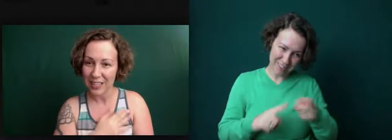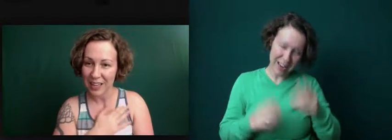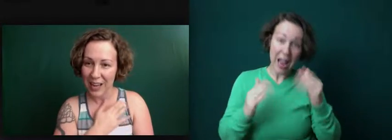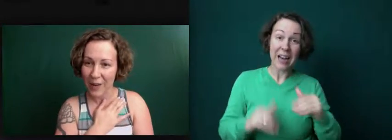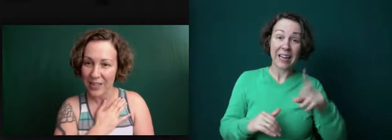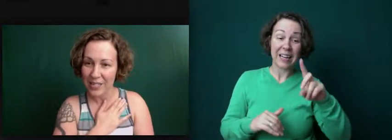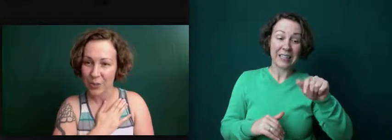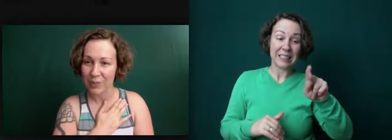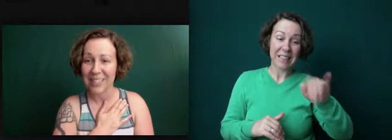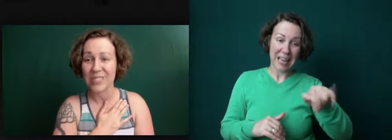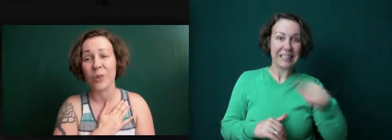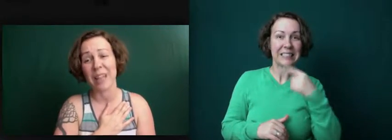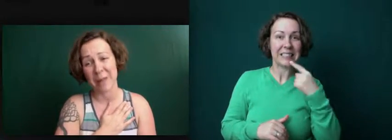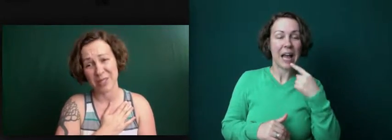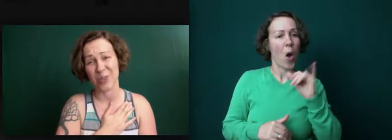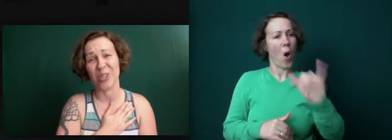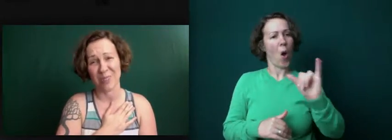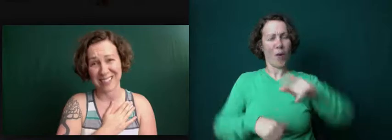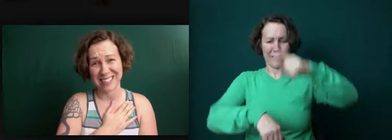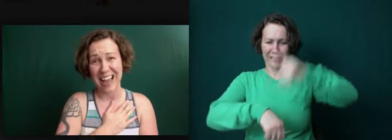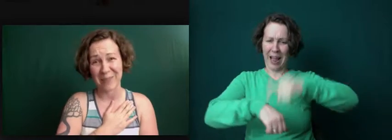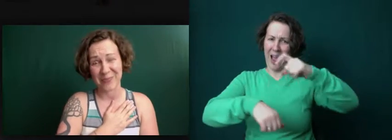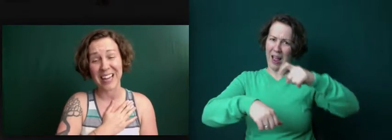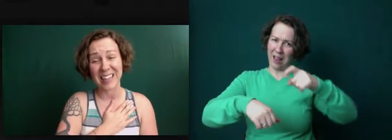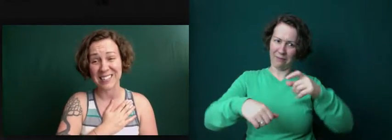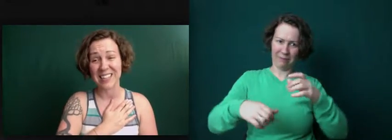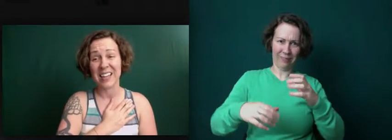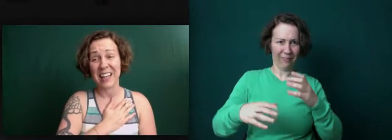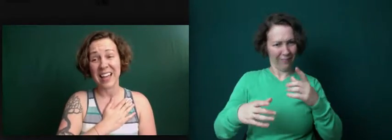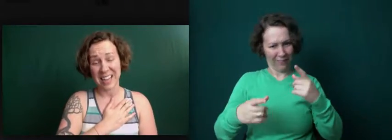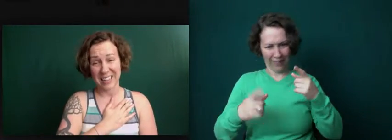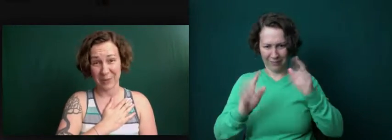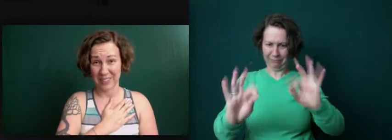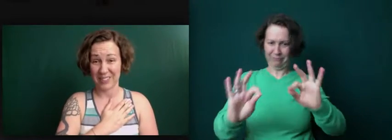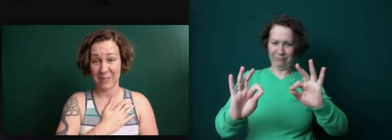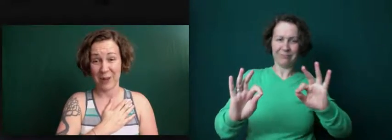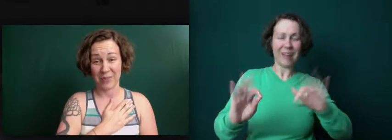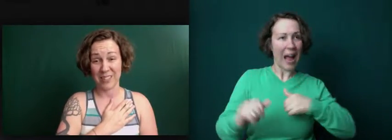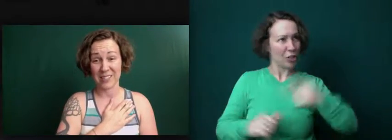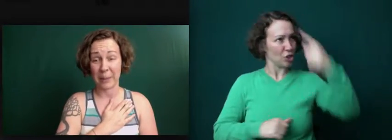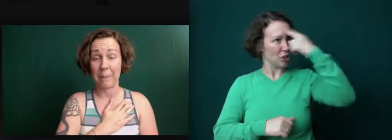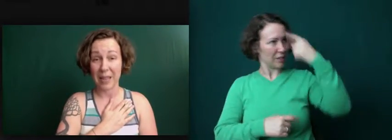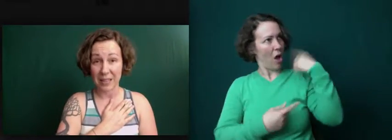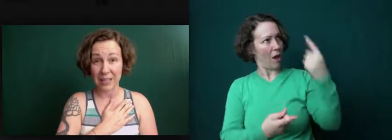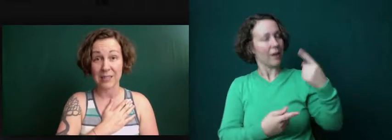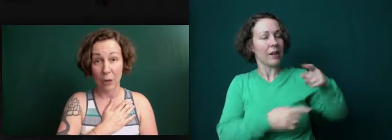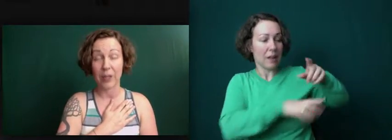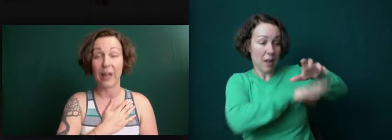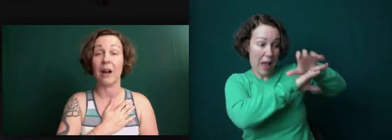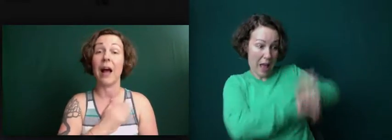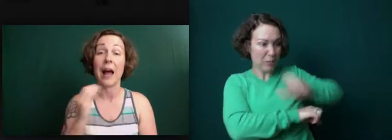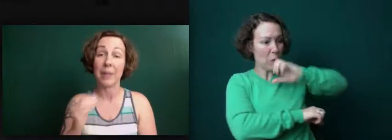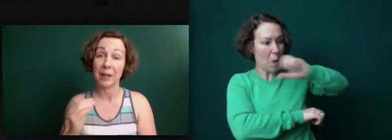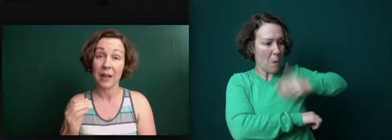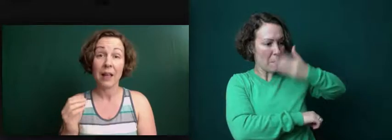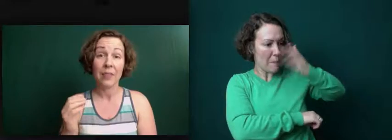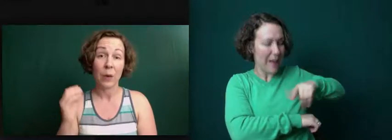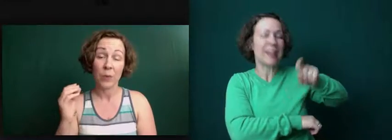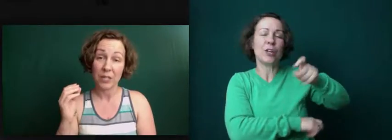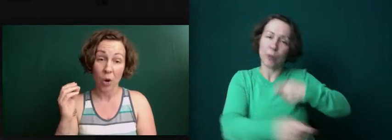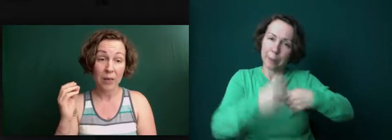was just thinking how I need to replace old habits with good ones. Yeah, that is exactly what this is about. It's like making self-care a